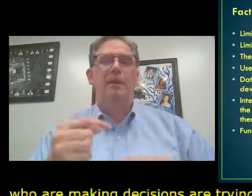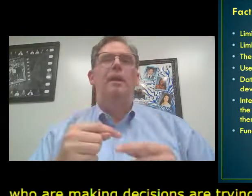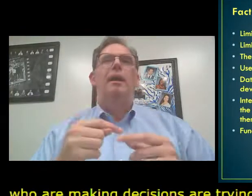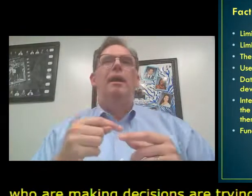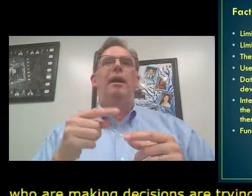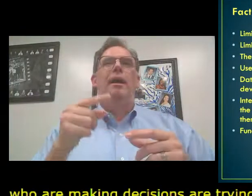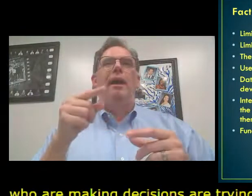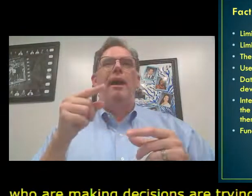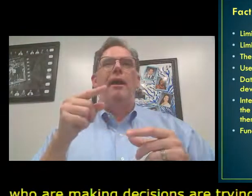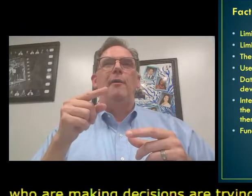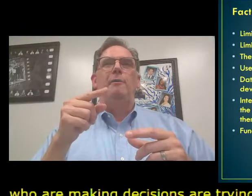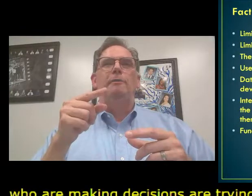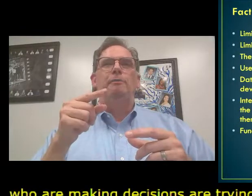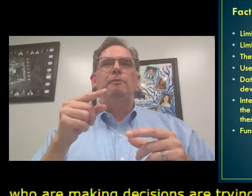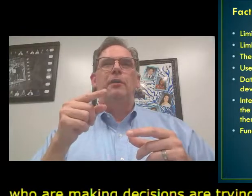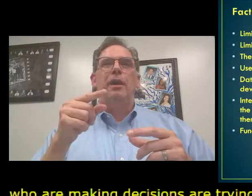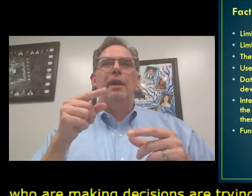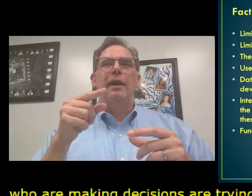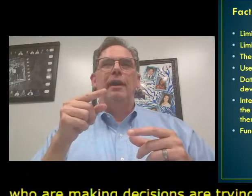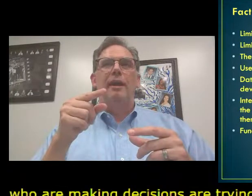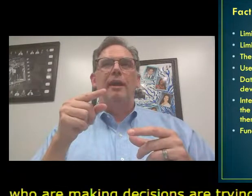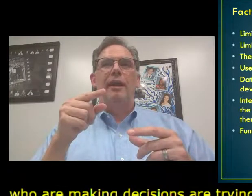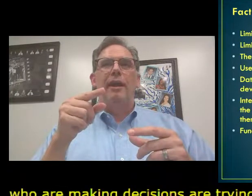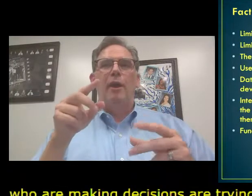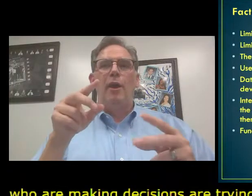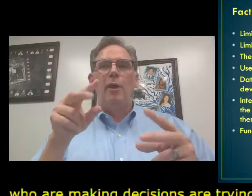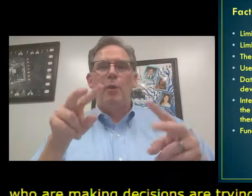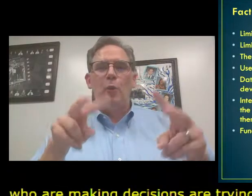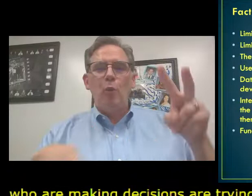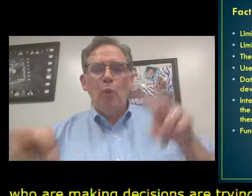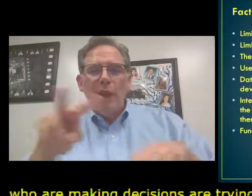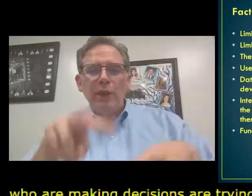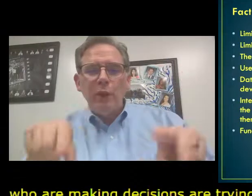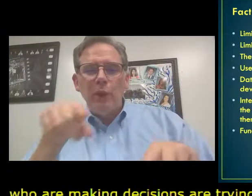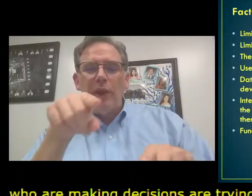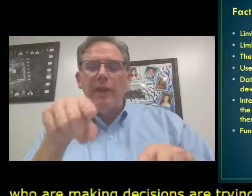The team, you can see the third bullet there.